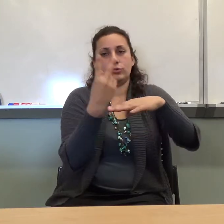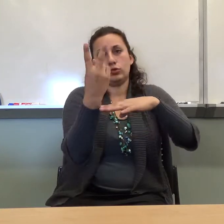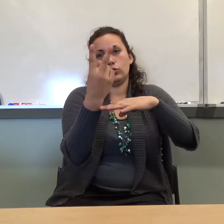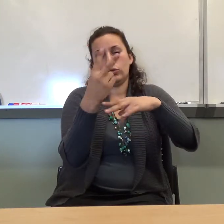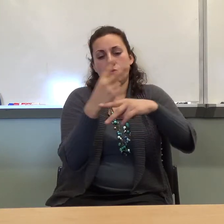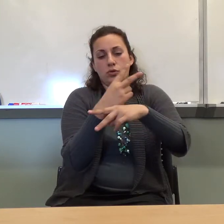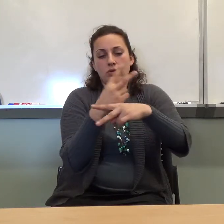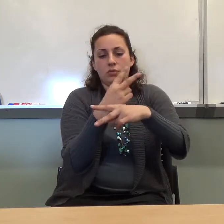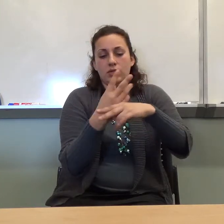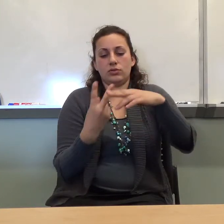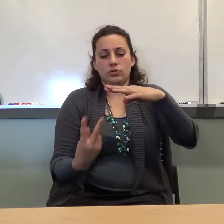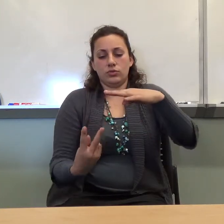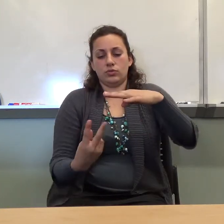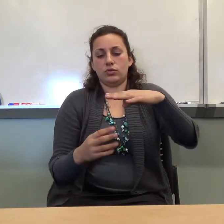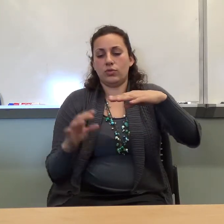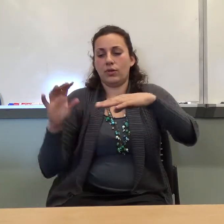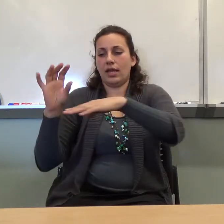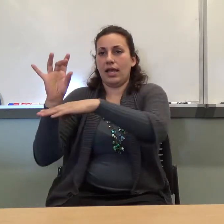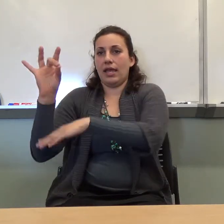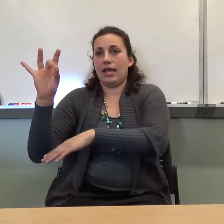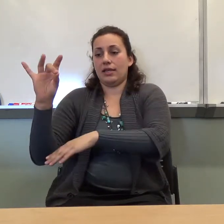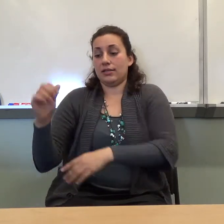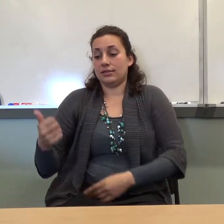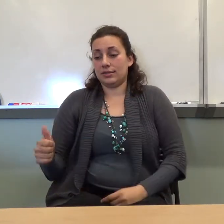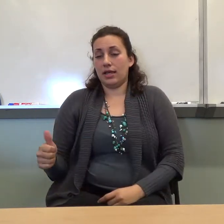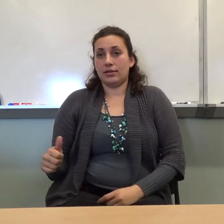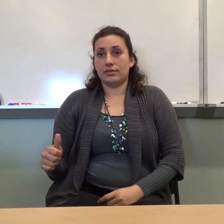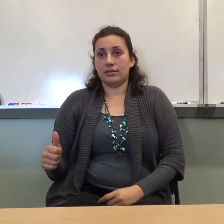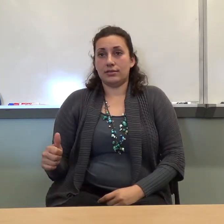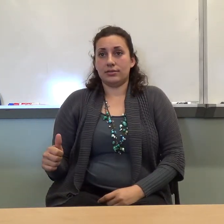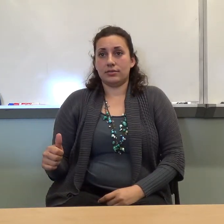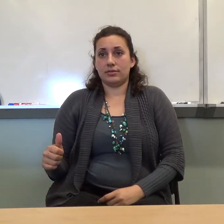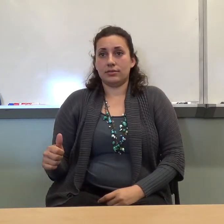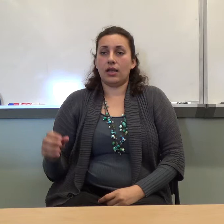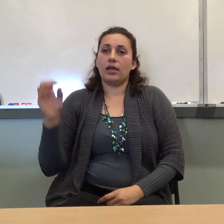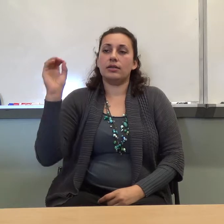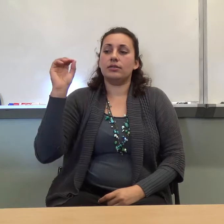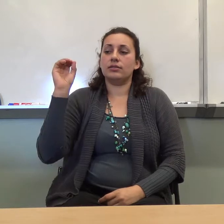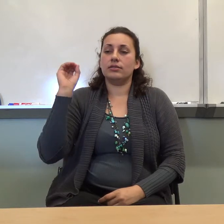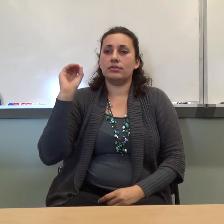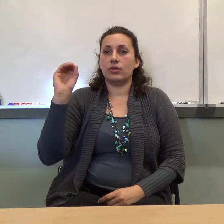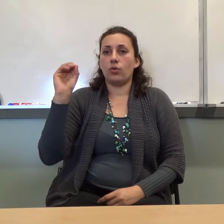you get 8/10, which would be 0.8. So this is going to be